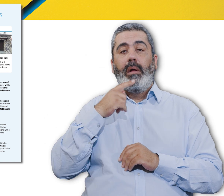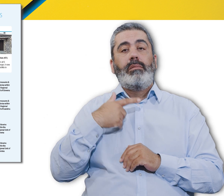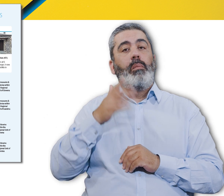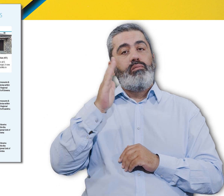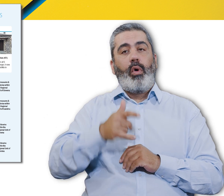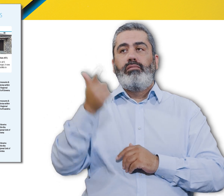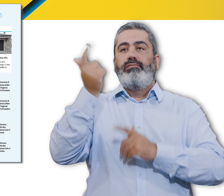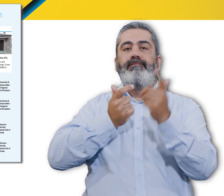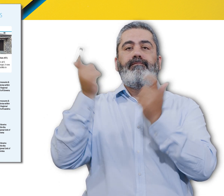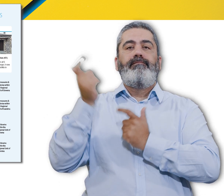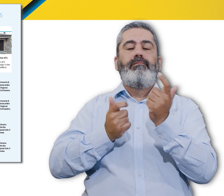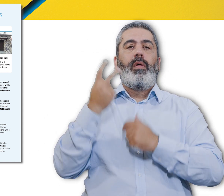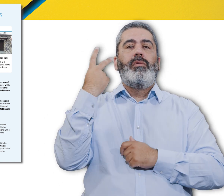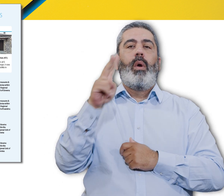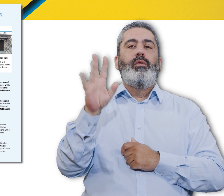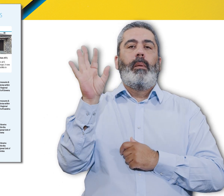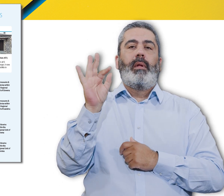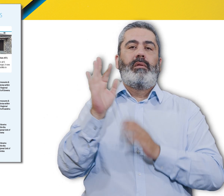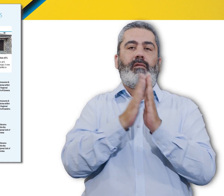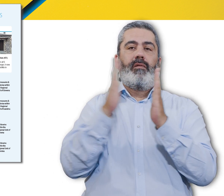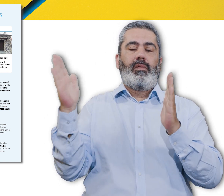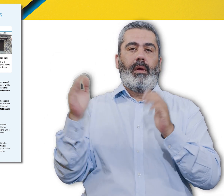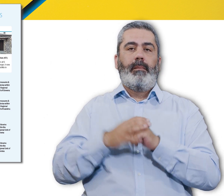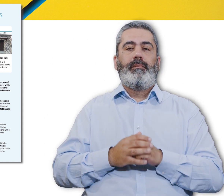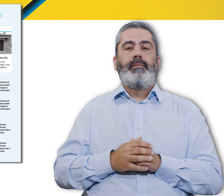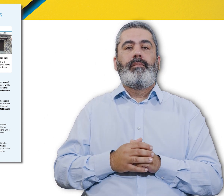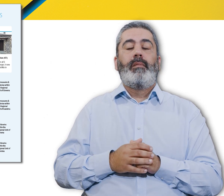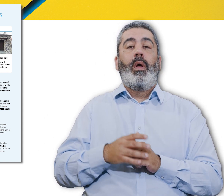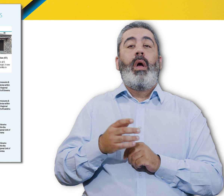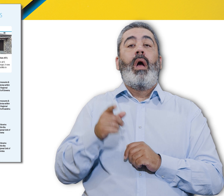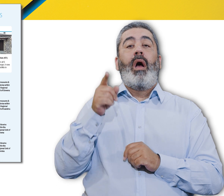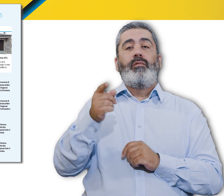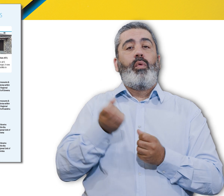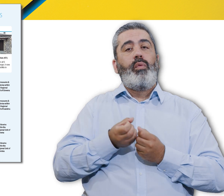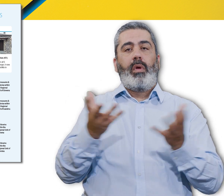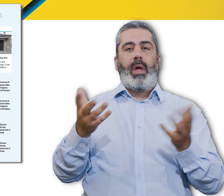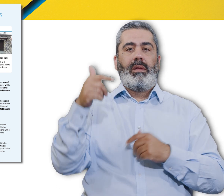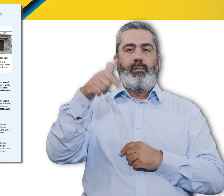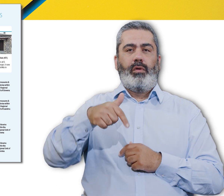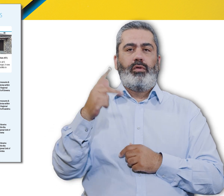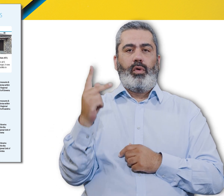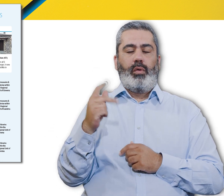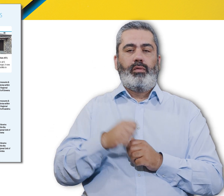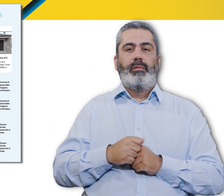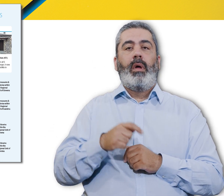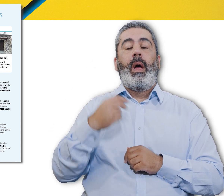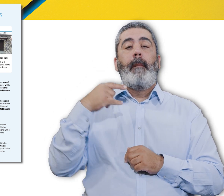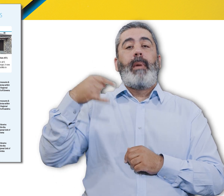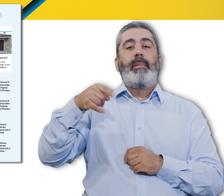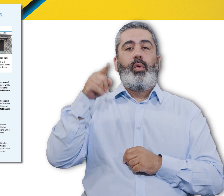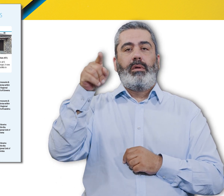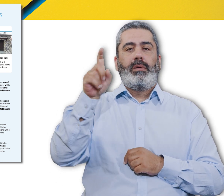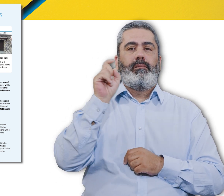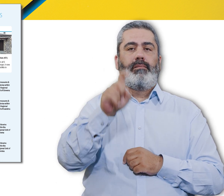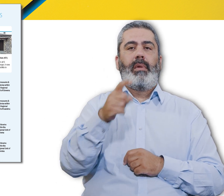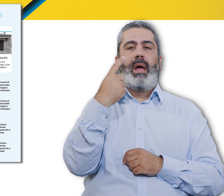96. Material about the evolution of the Erzvikustchpek. Spiller Library, number 32, location: